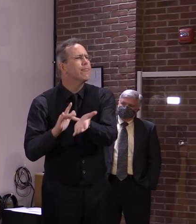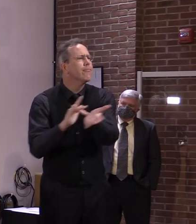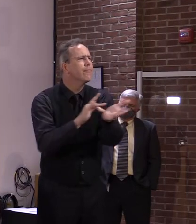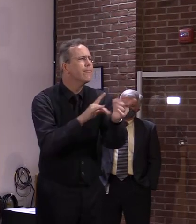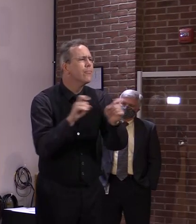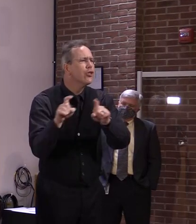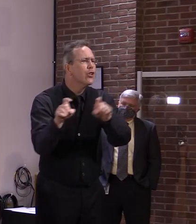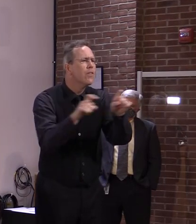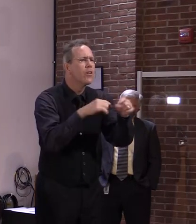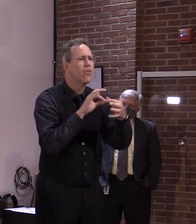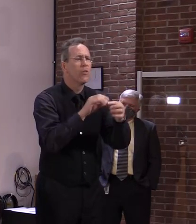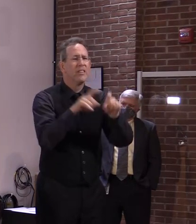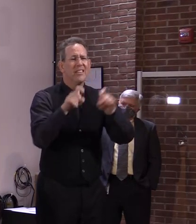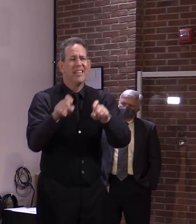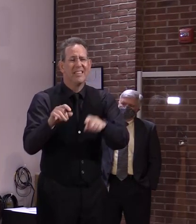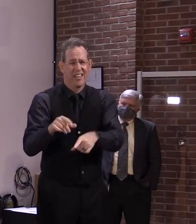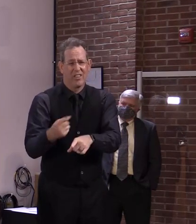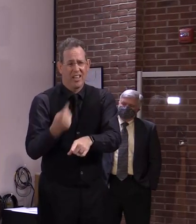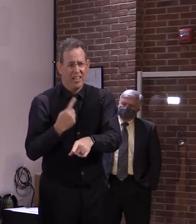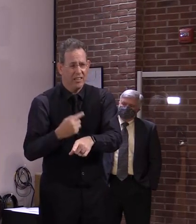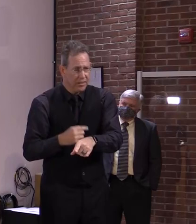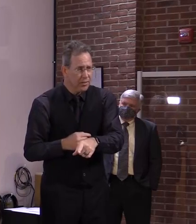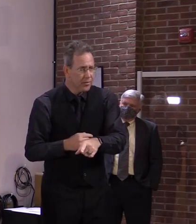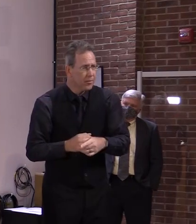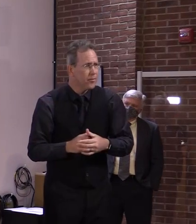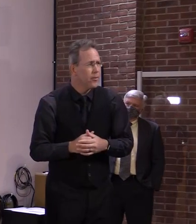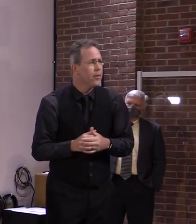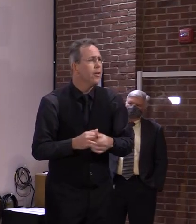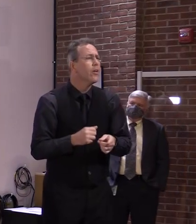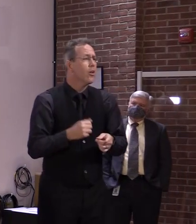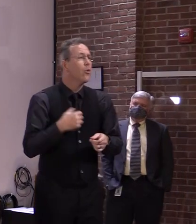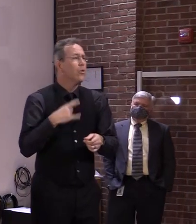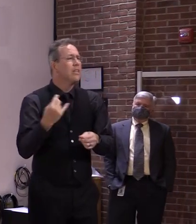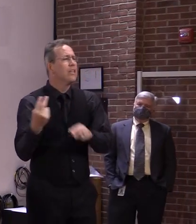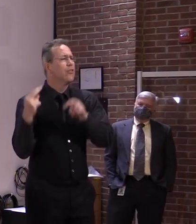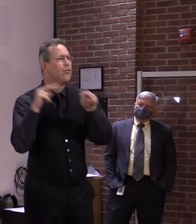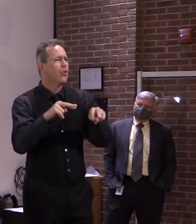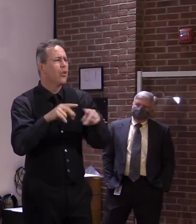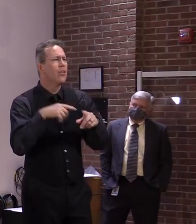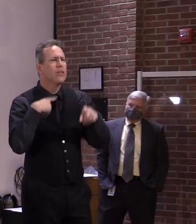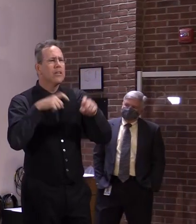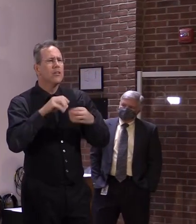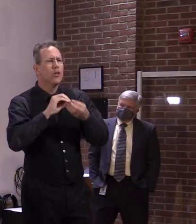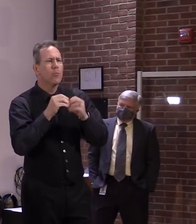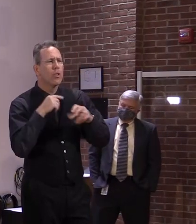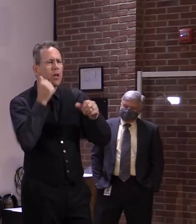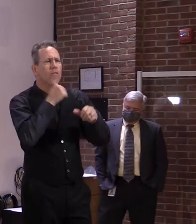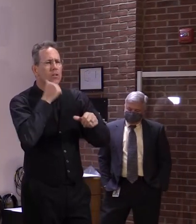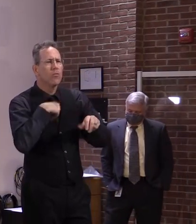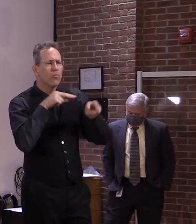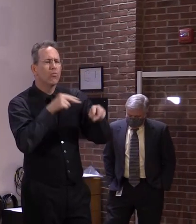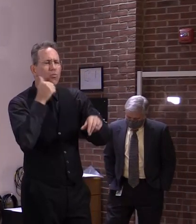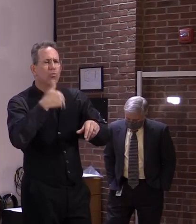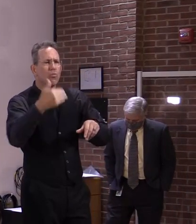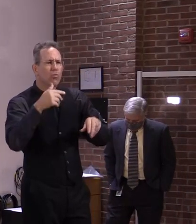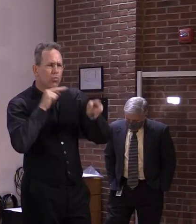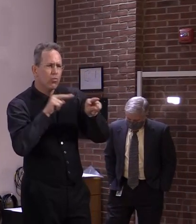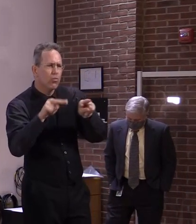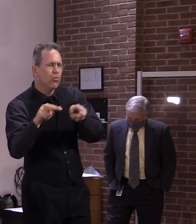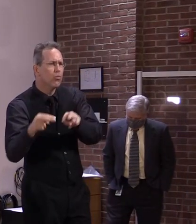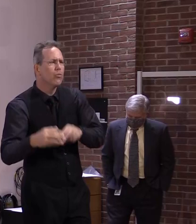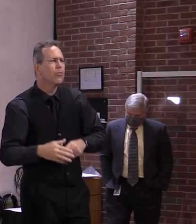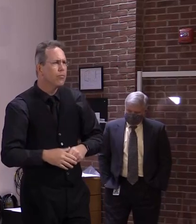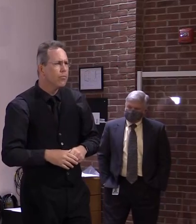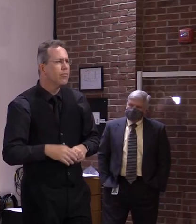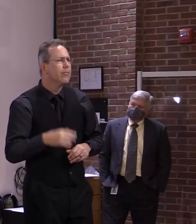we are fortunately, we're looking at our testing numbers every day, and though they have decreased as the colleges are now